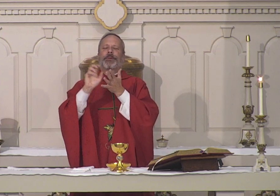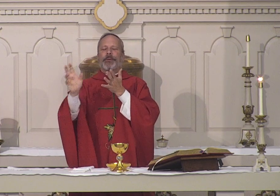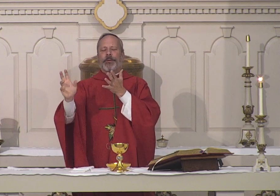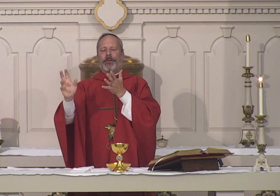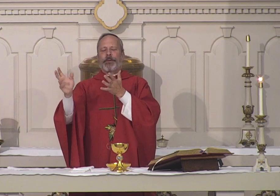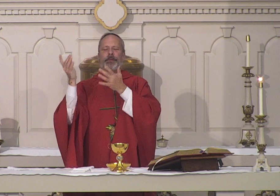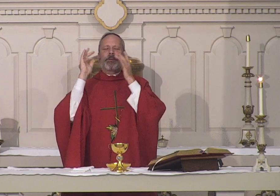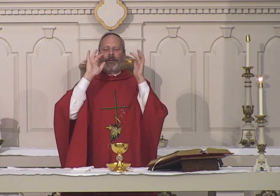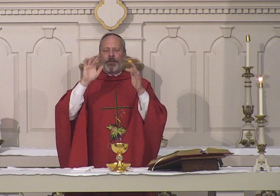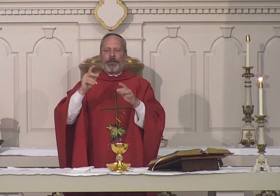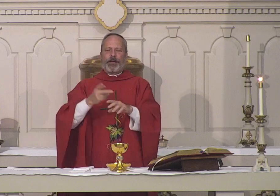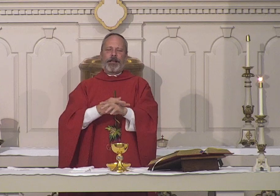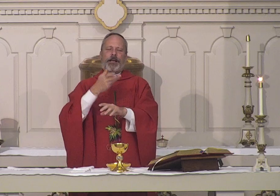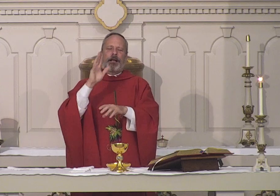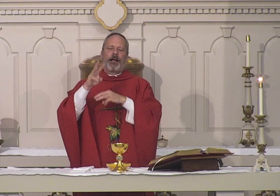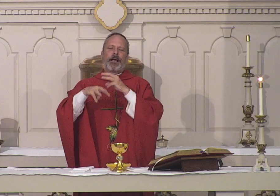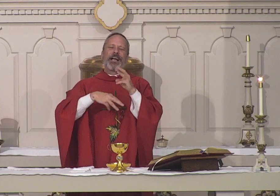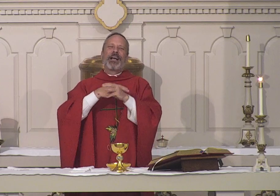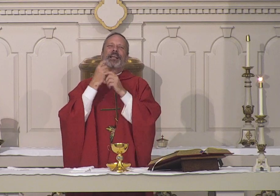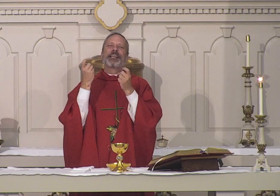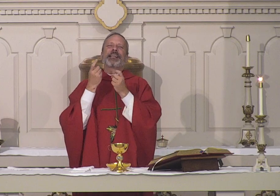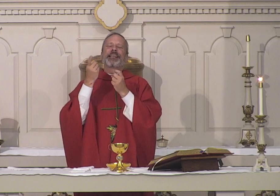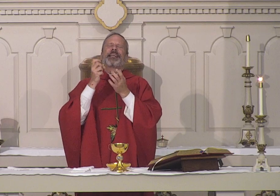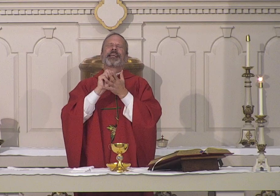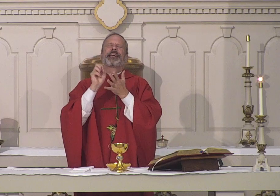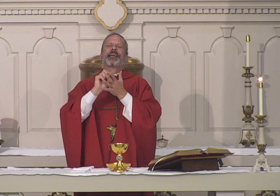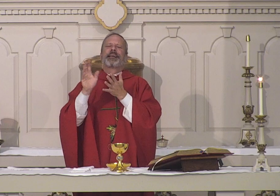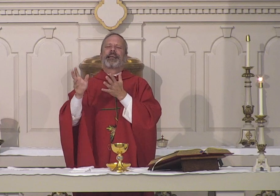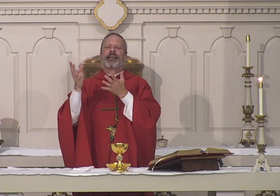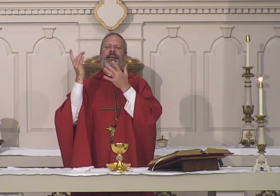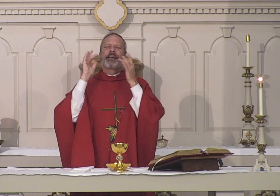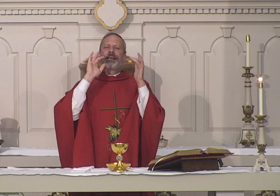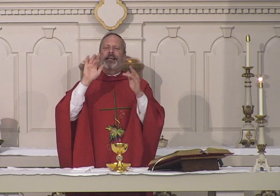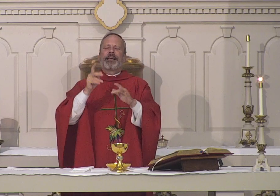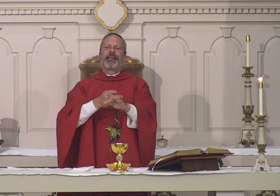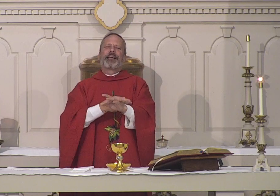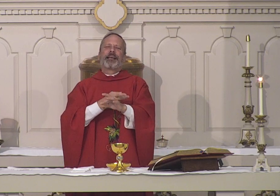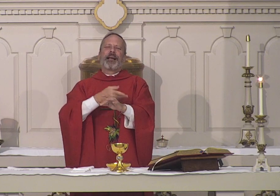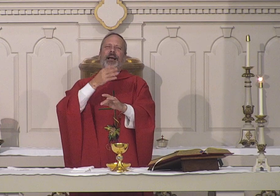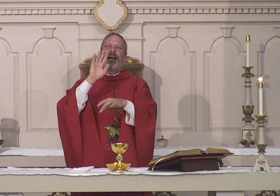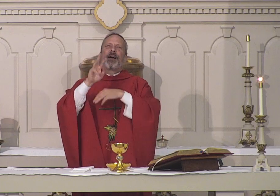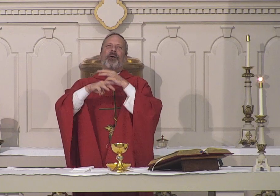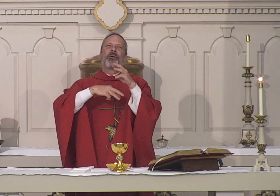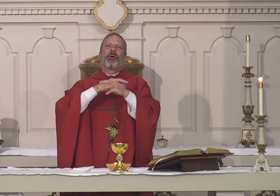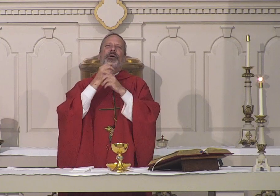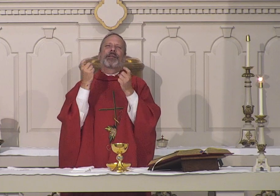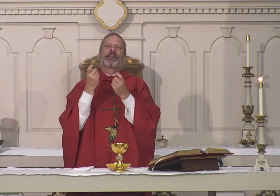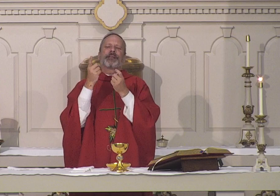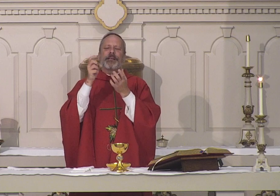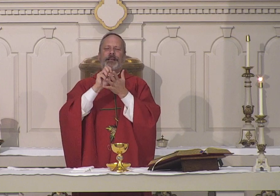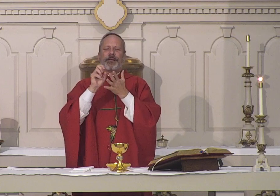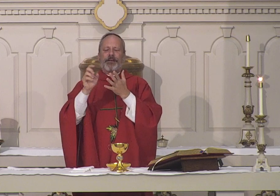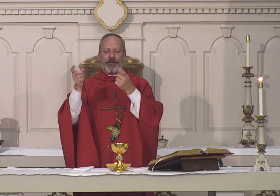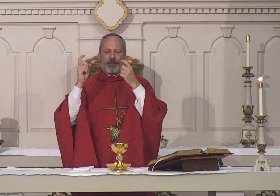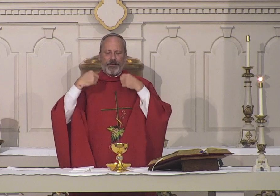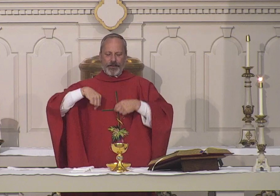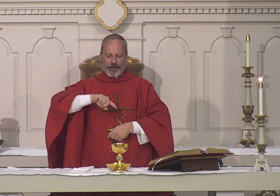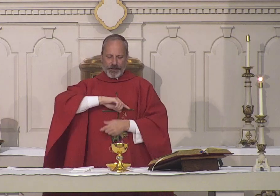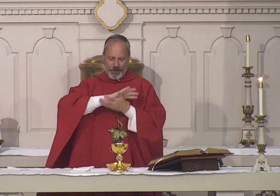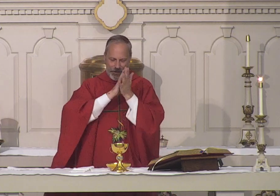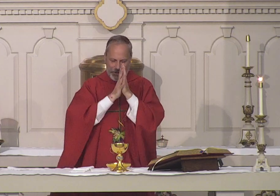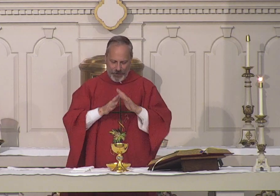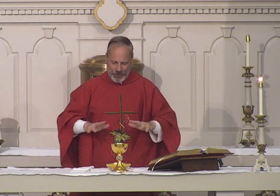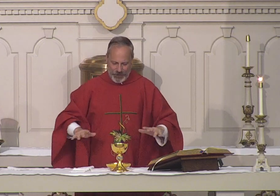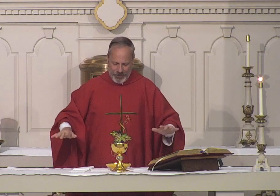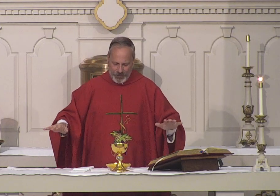Lamb of God, you take away the sins of the world, have mercy on us. Lamb of God, you take away the sins